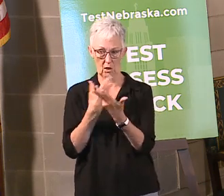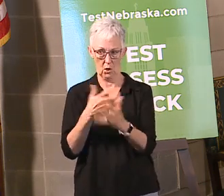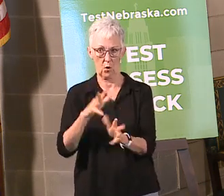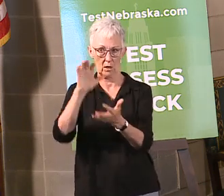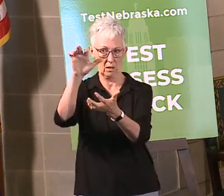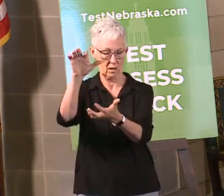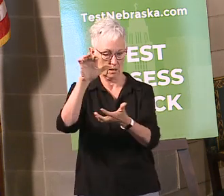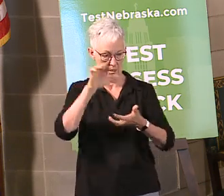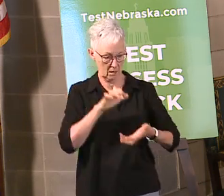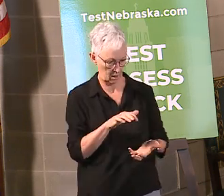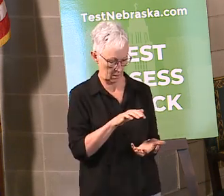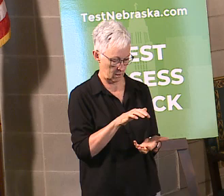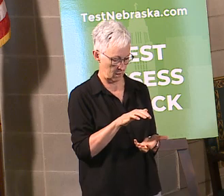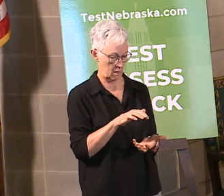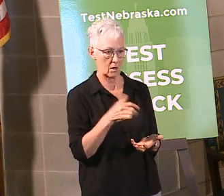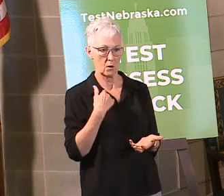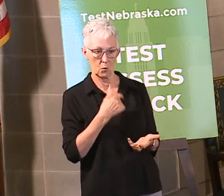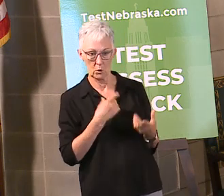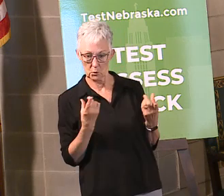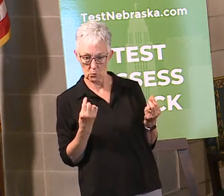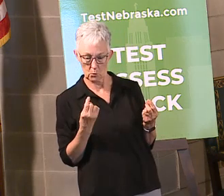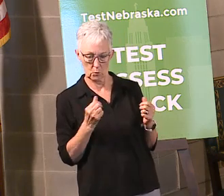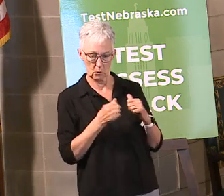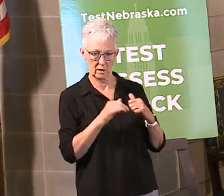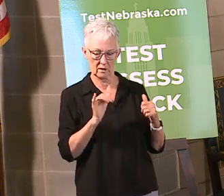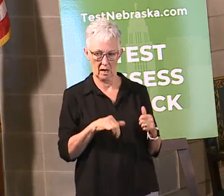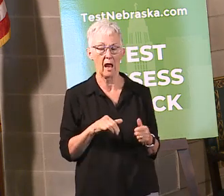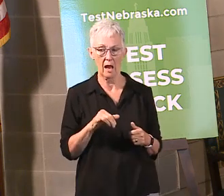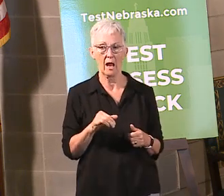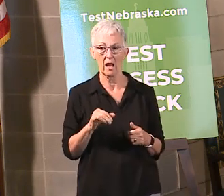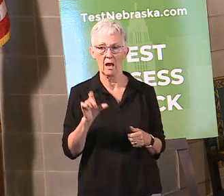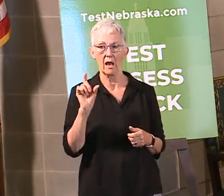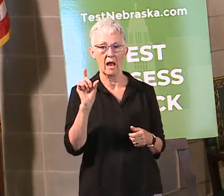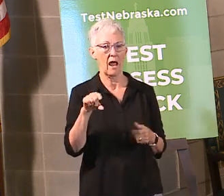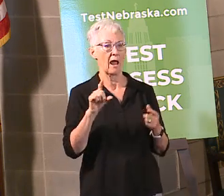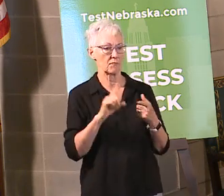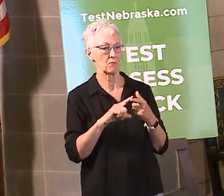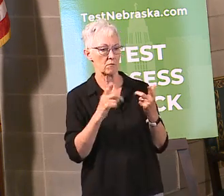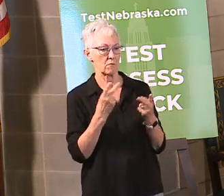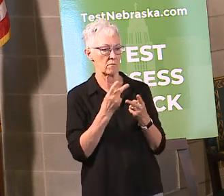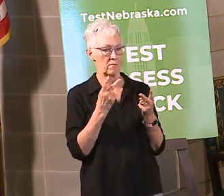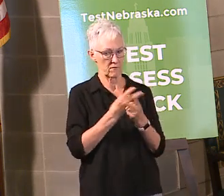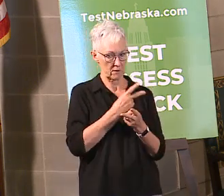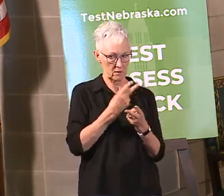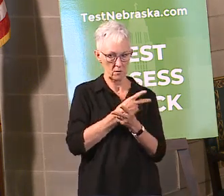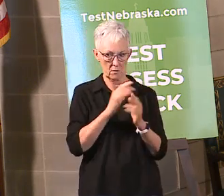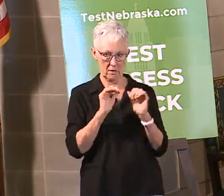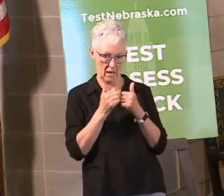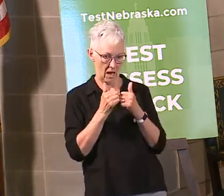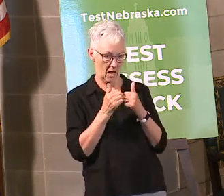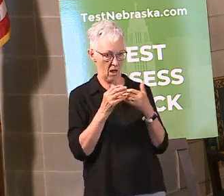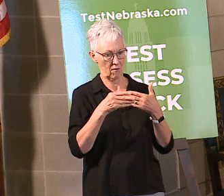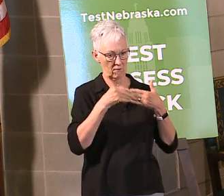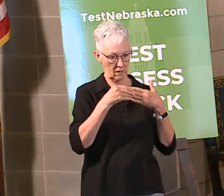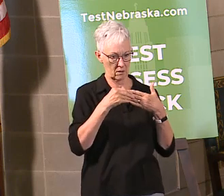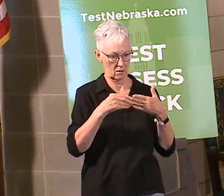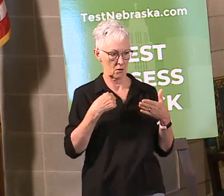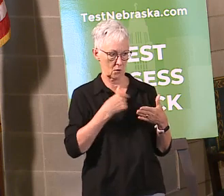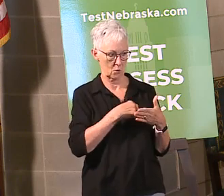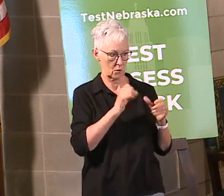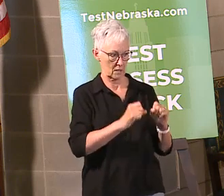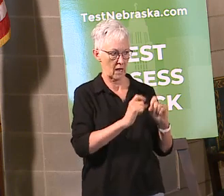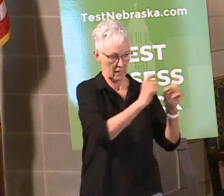flexibility is something that I think is a good compromise. So I think that the congressman has found kind of a nice middle ground between the folks who want